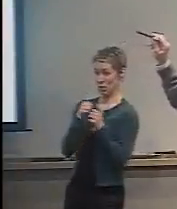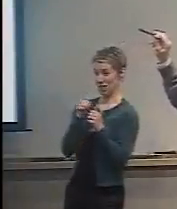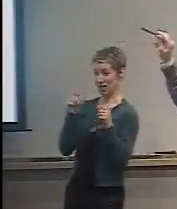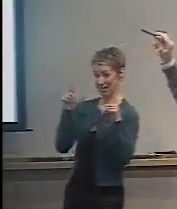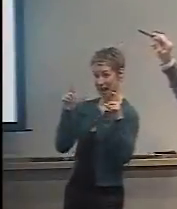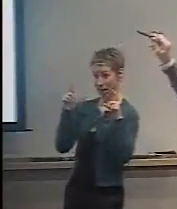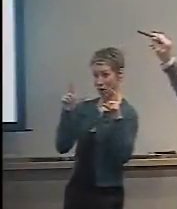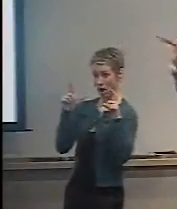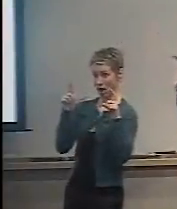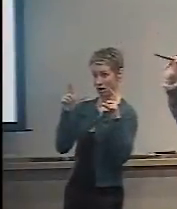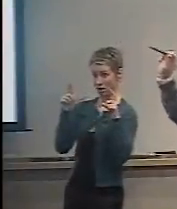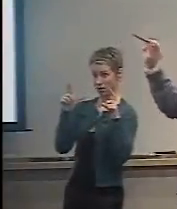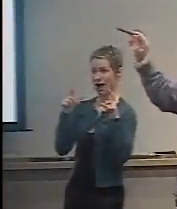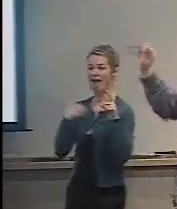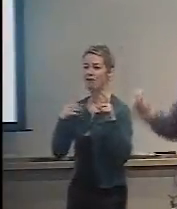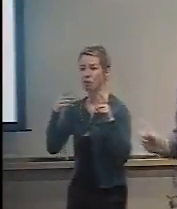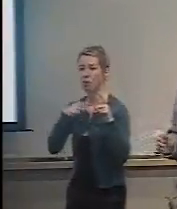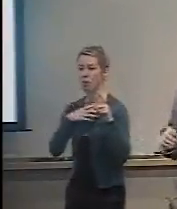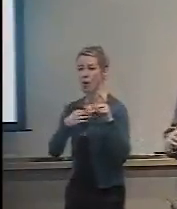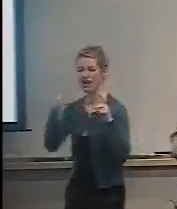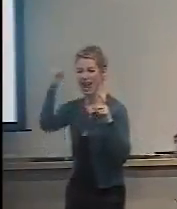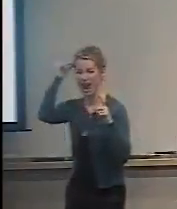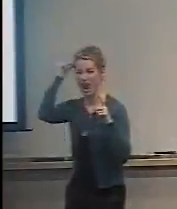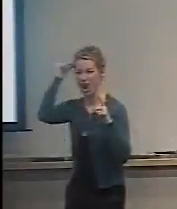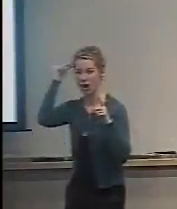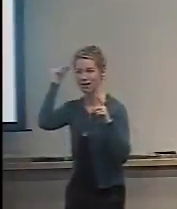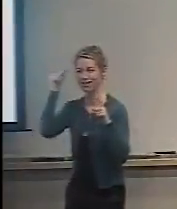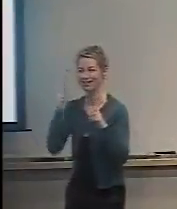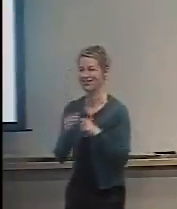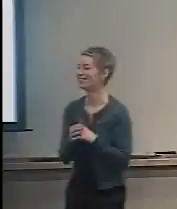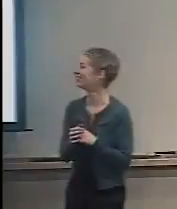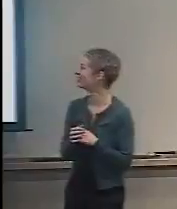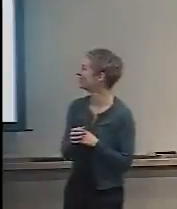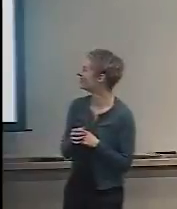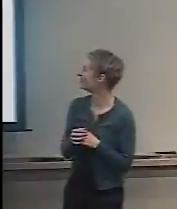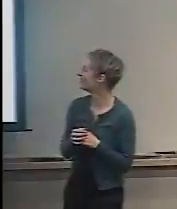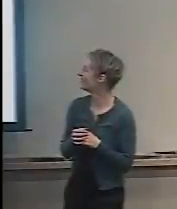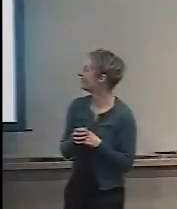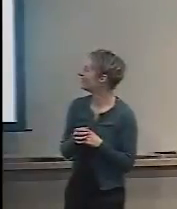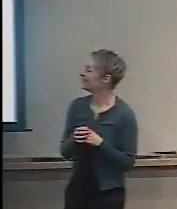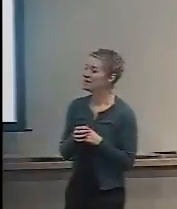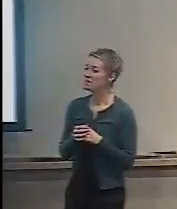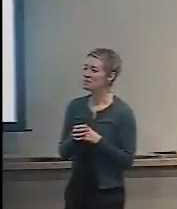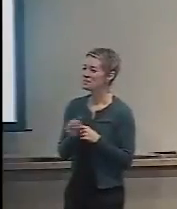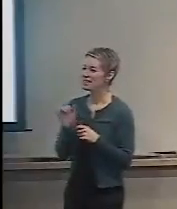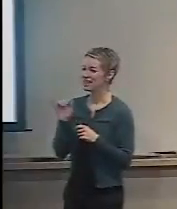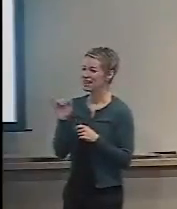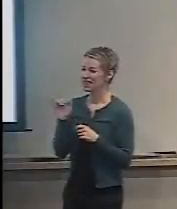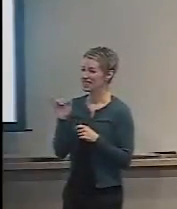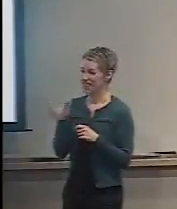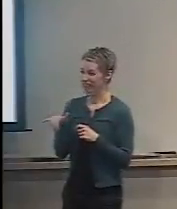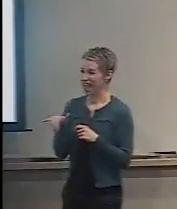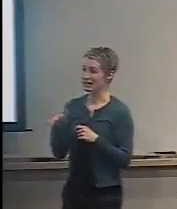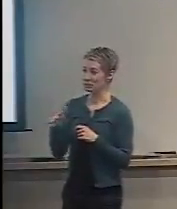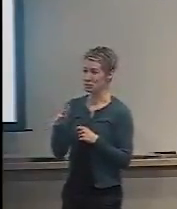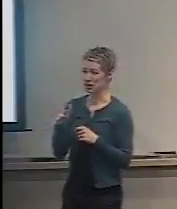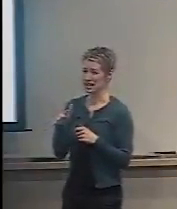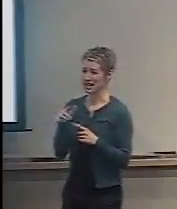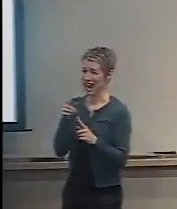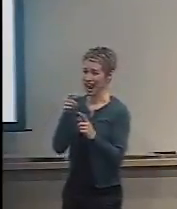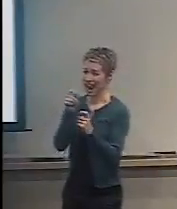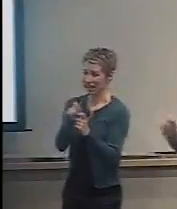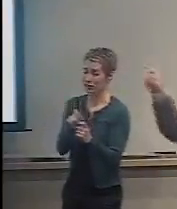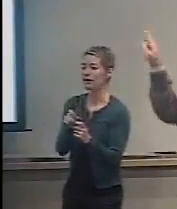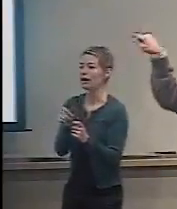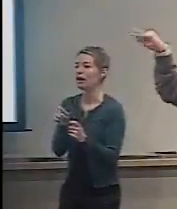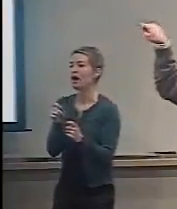camera taking the picture with the white hair and the box on the right. And that is a pretty accurate, unfortunately my